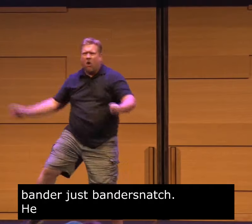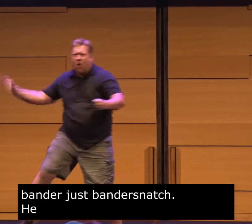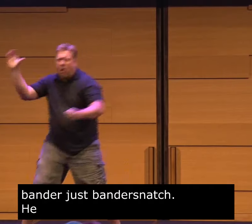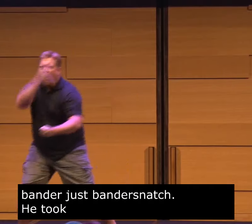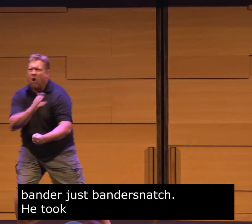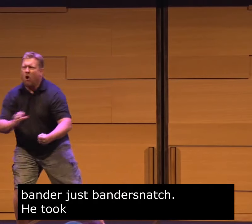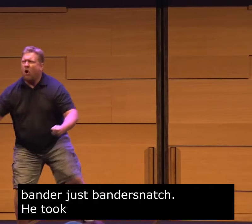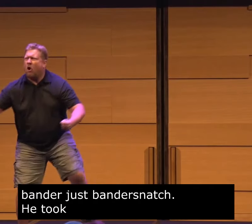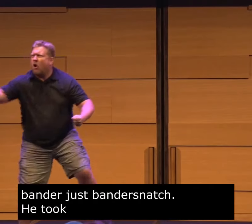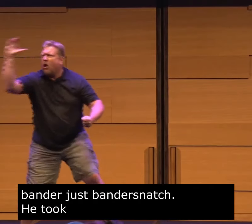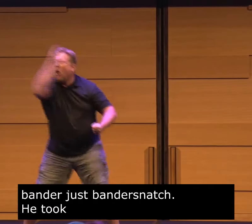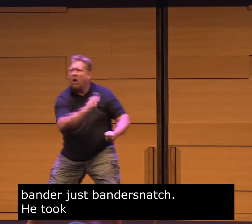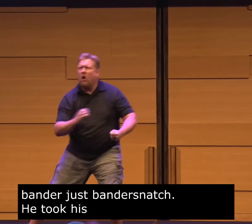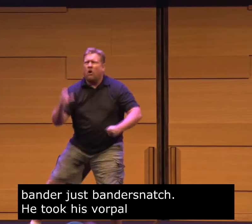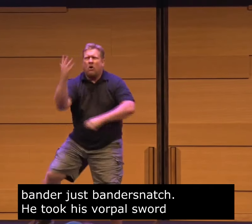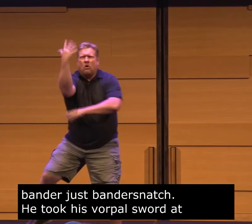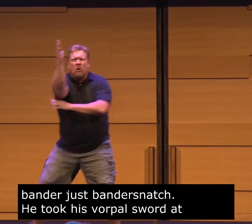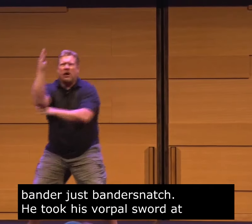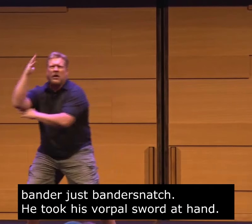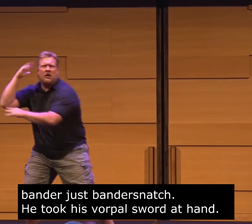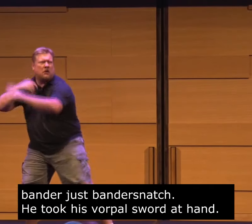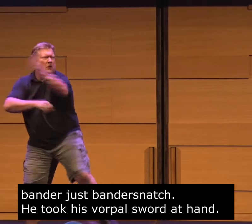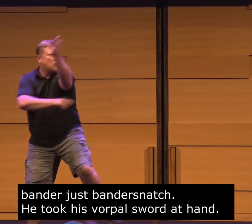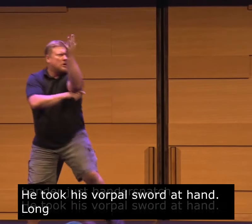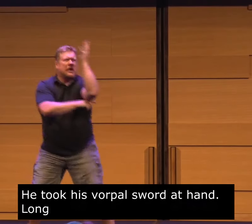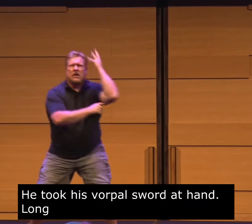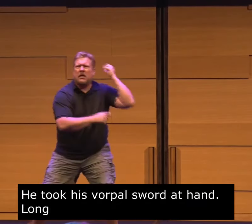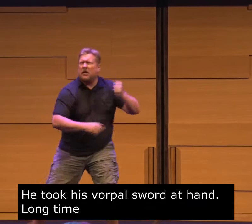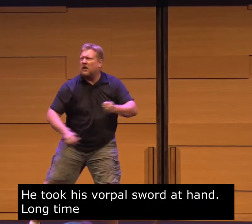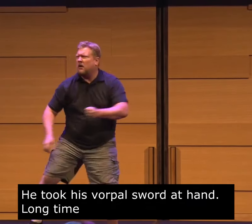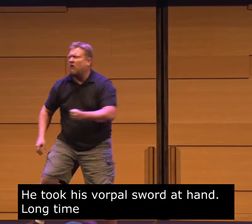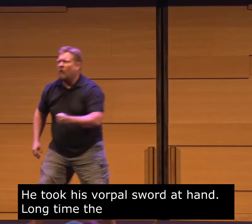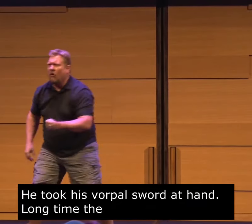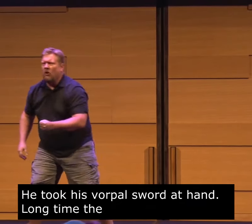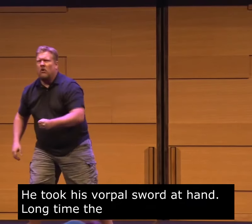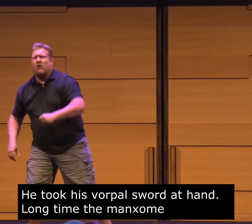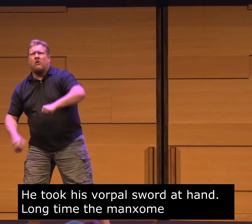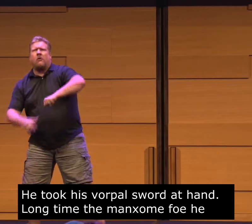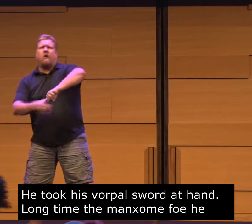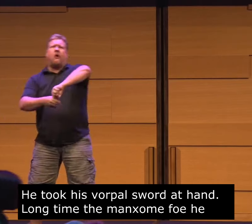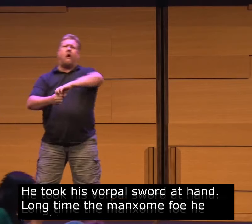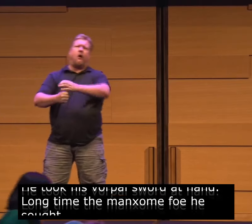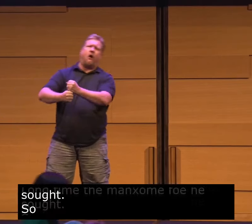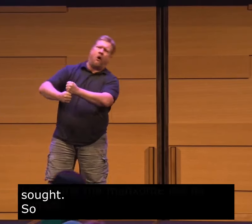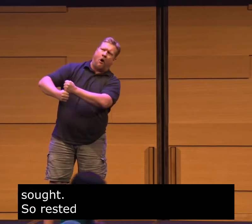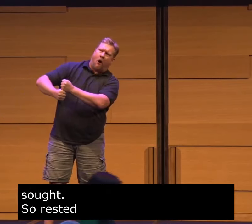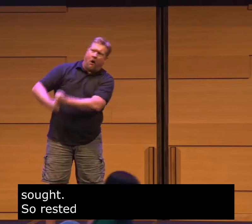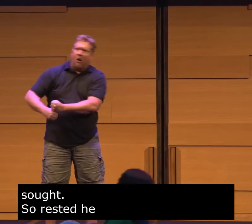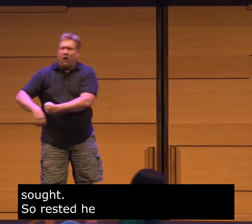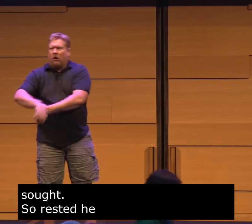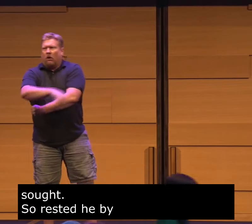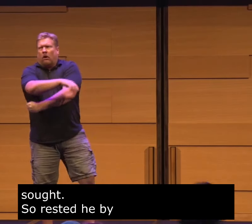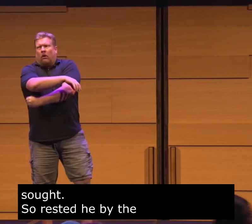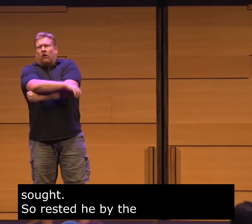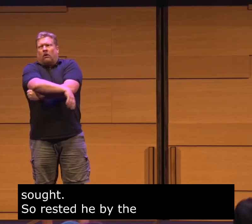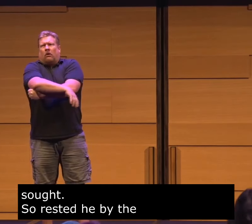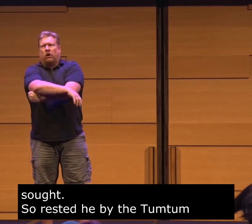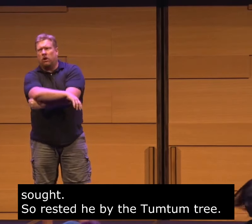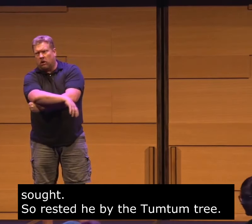Long time the man's own foe he sought, so rested he by the tum-tum